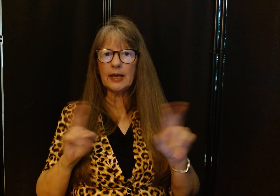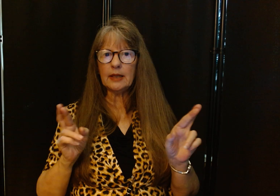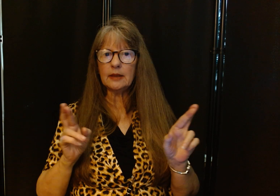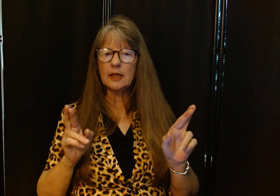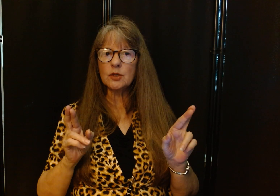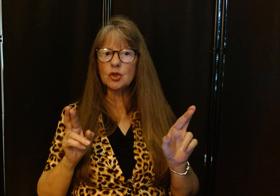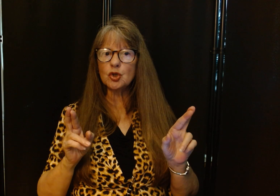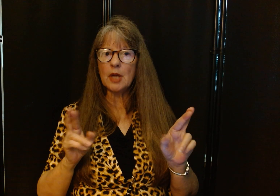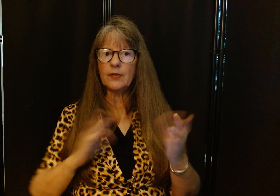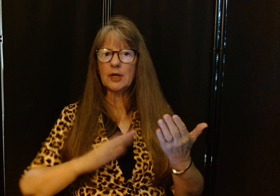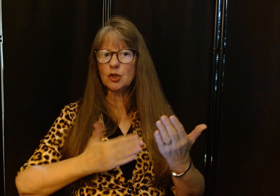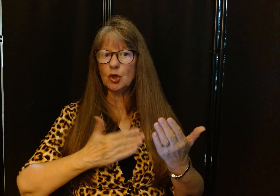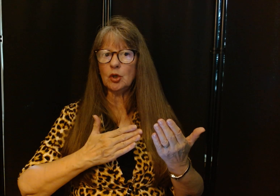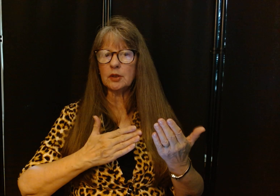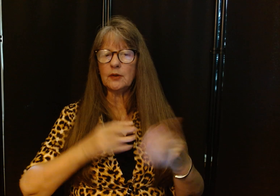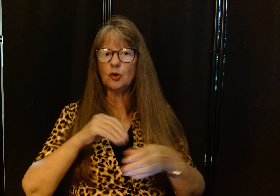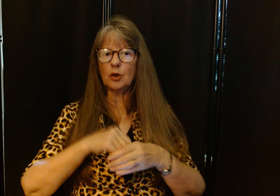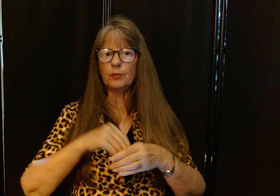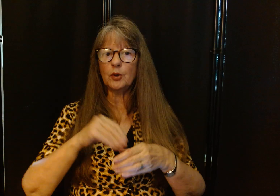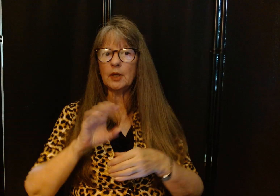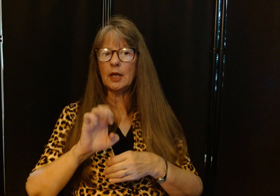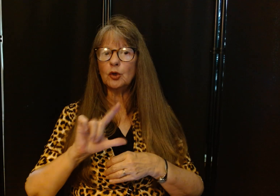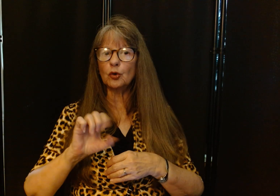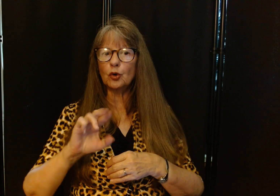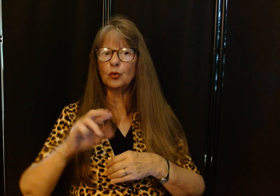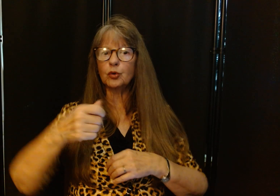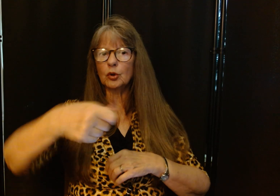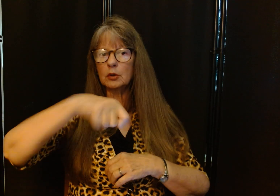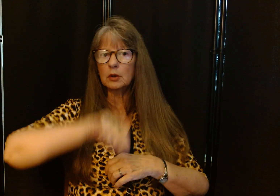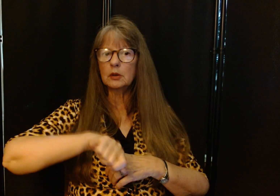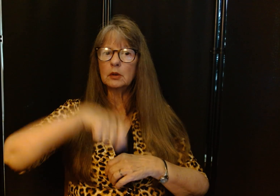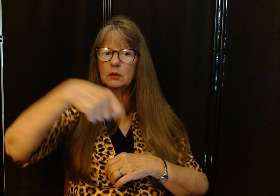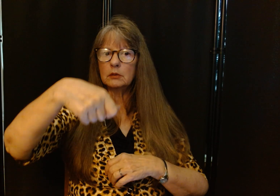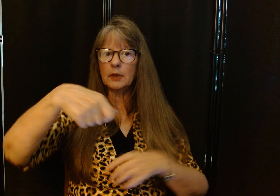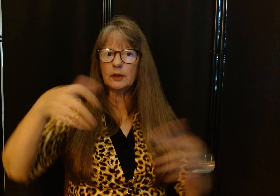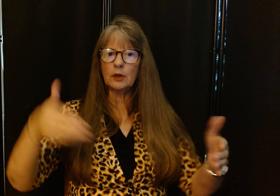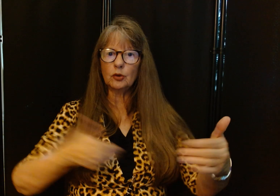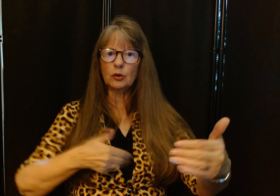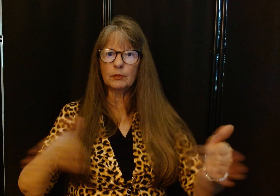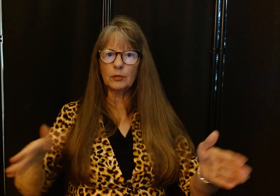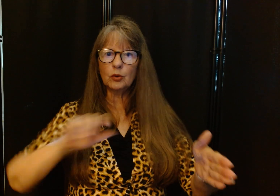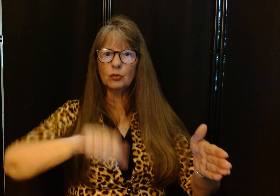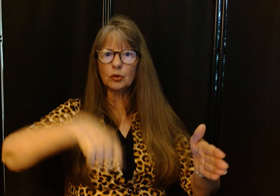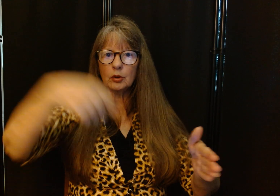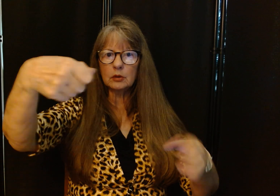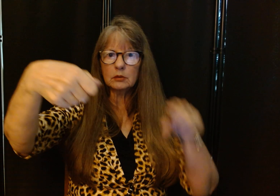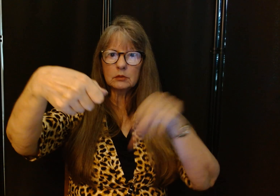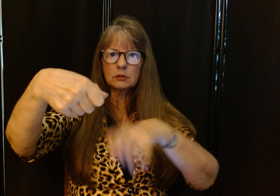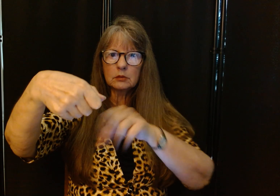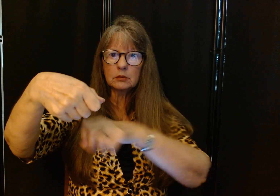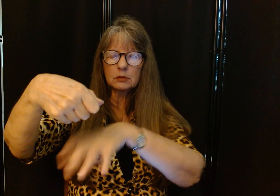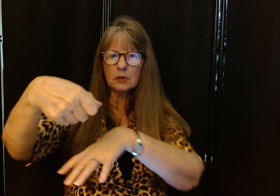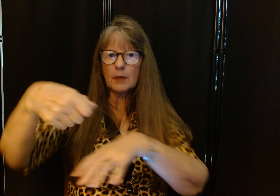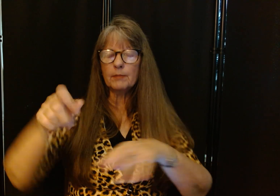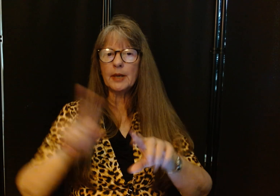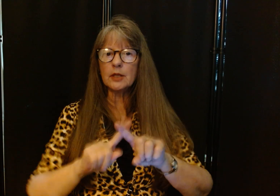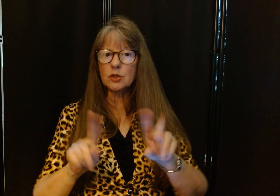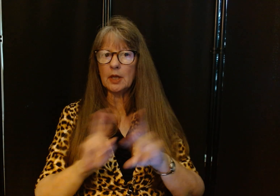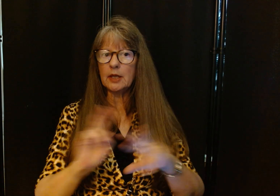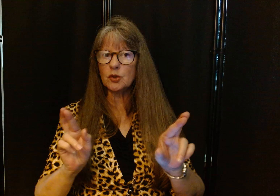Then it's cooked, and then you can put it in your cooler, right? In your cooler, but it's ready